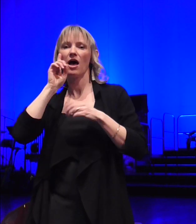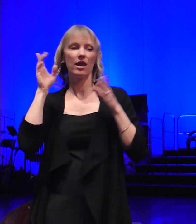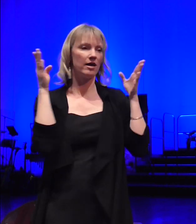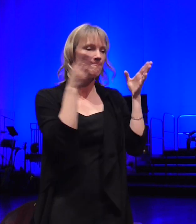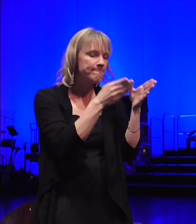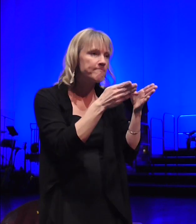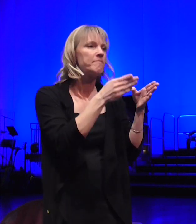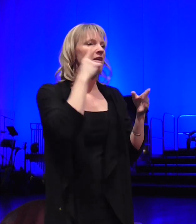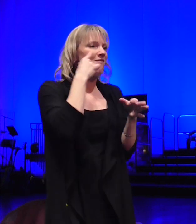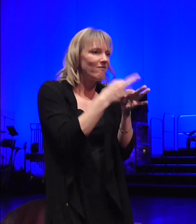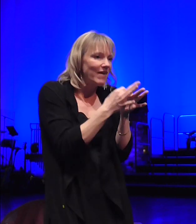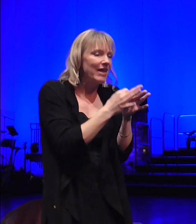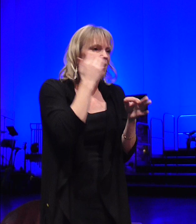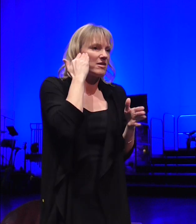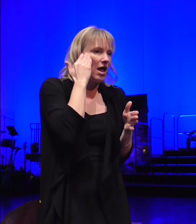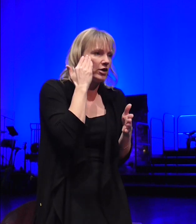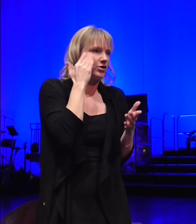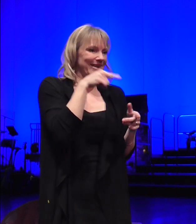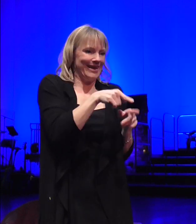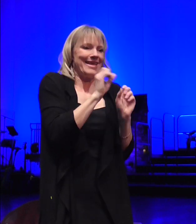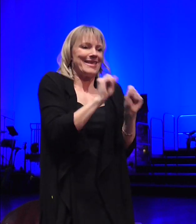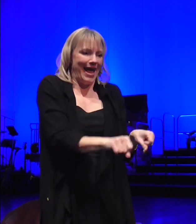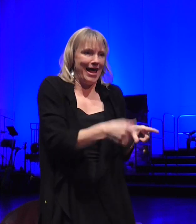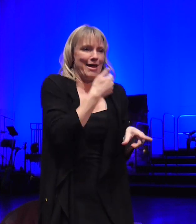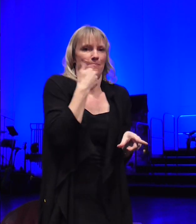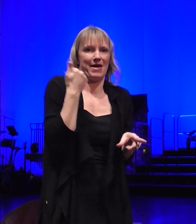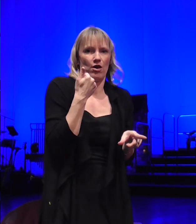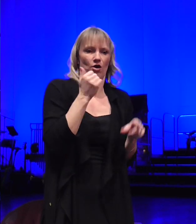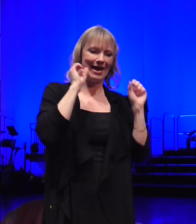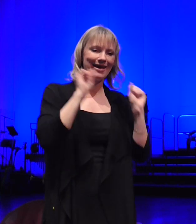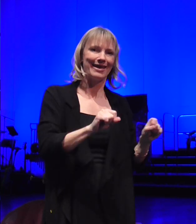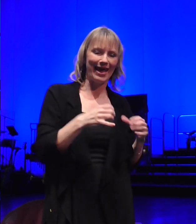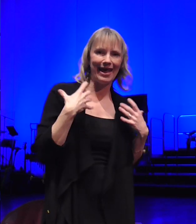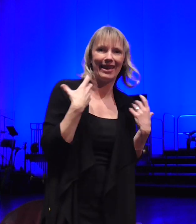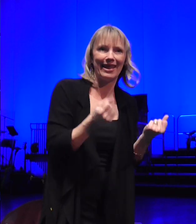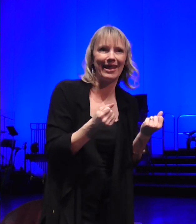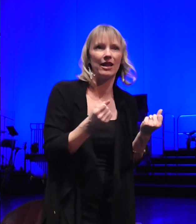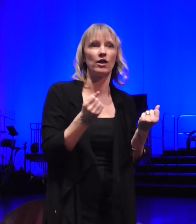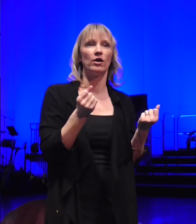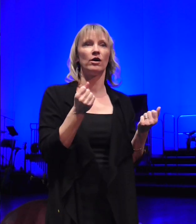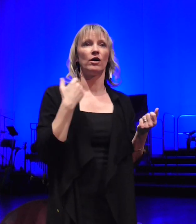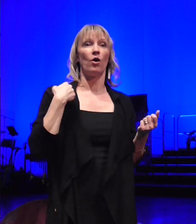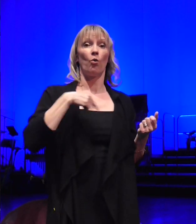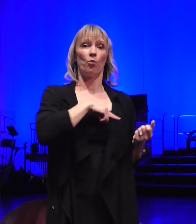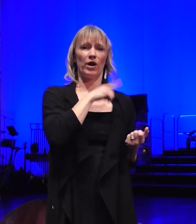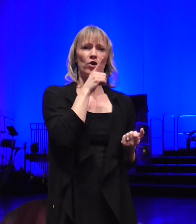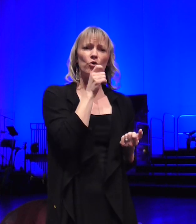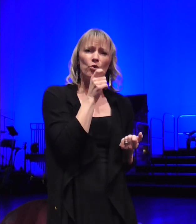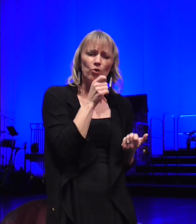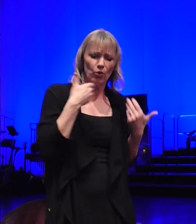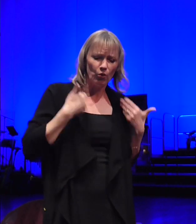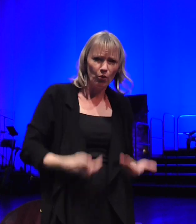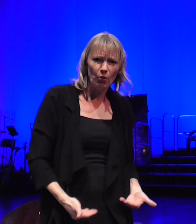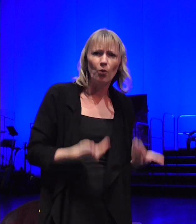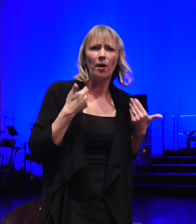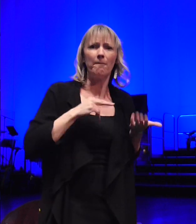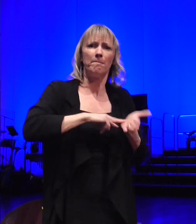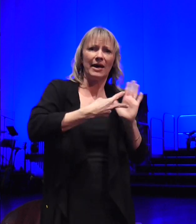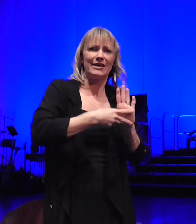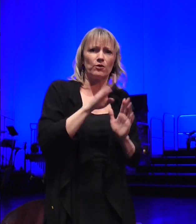knowledge of what can be better, of what can heal, of who we are really and truly meant to